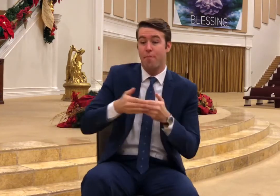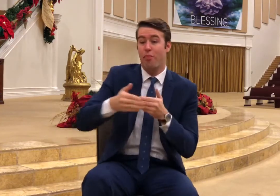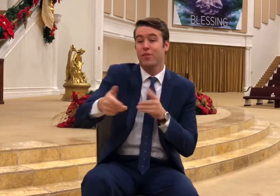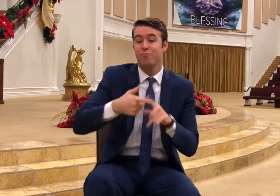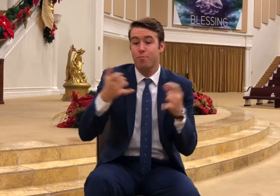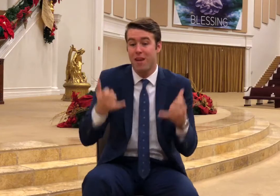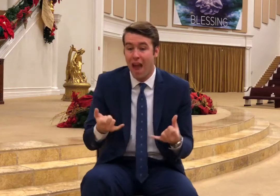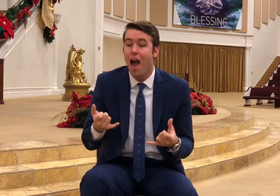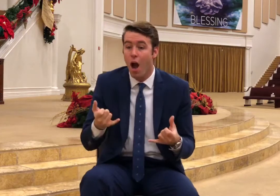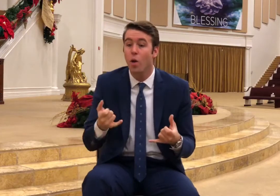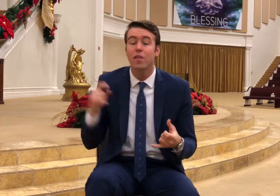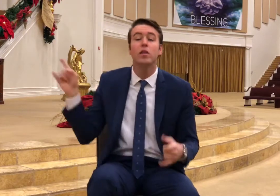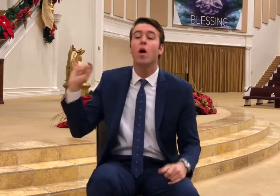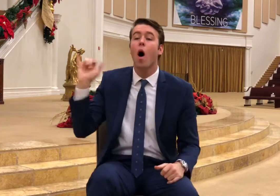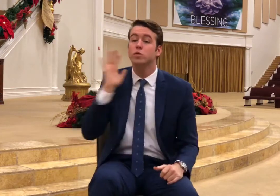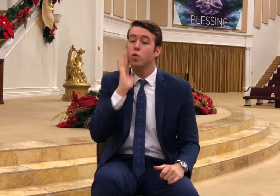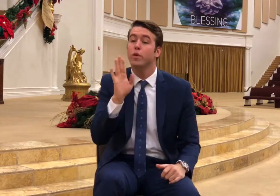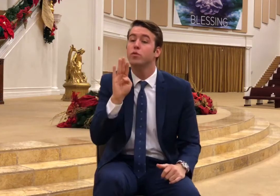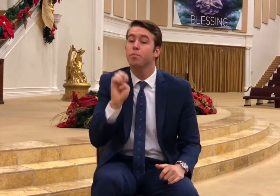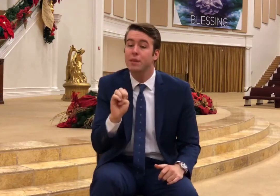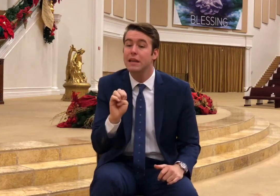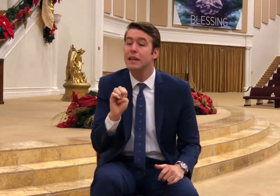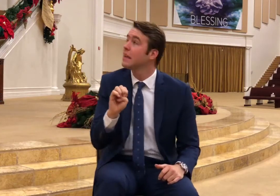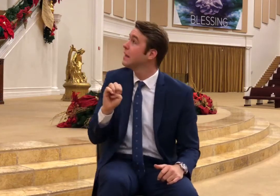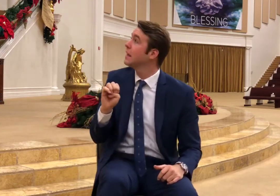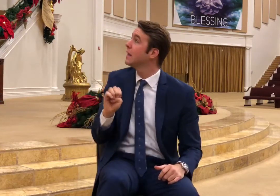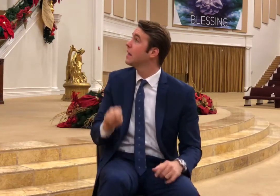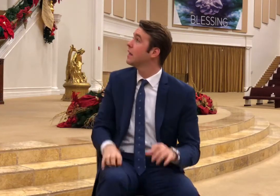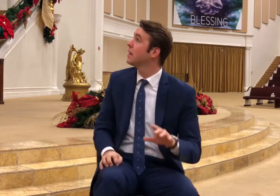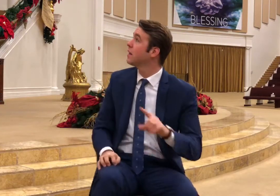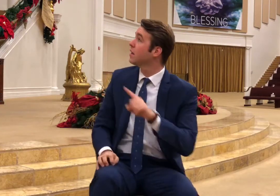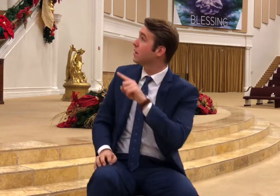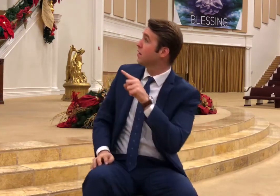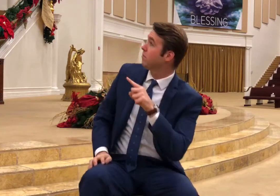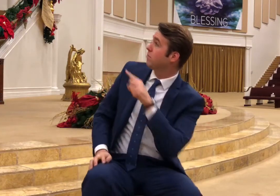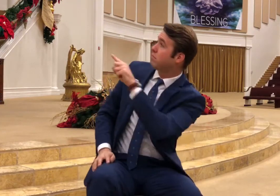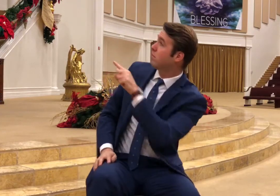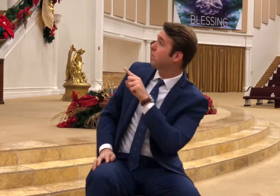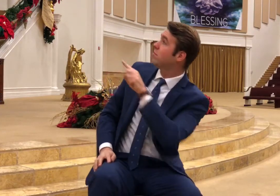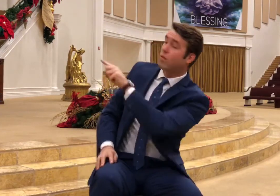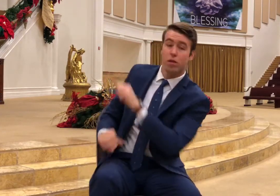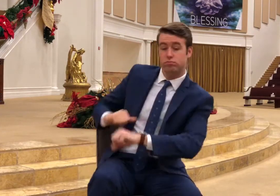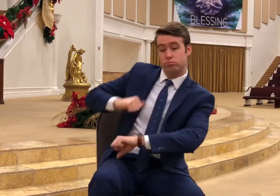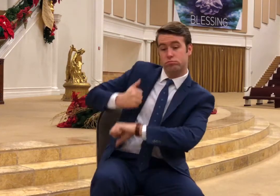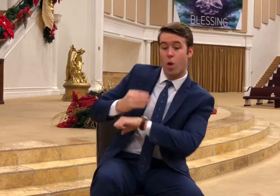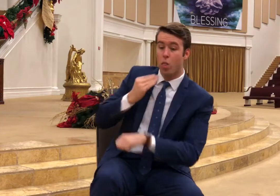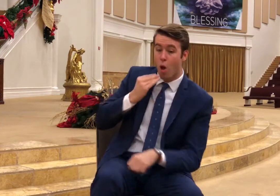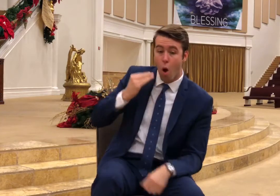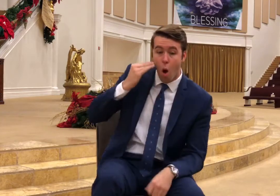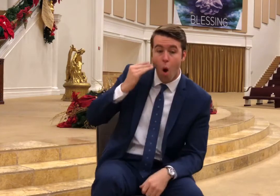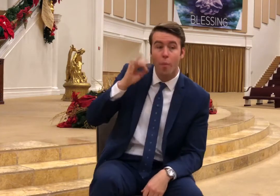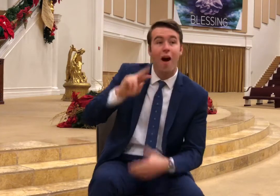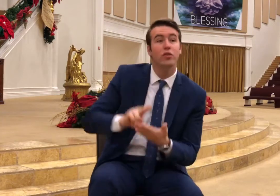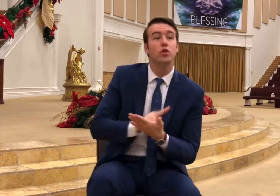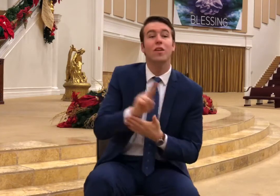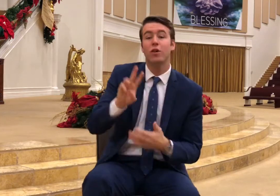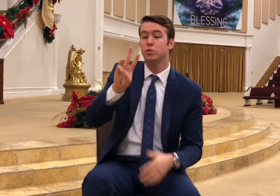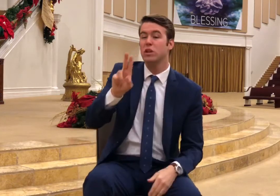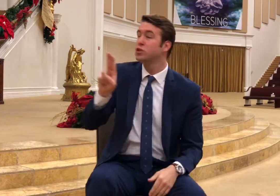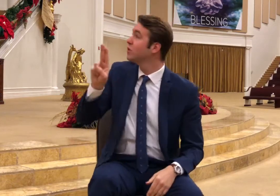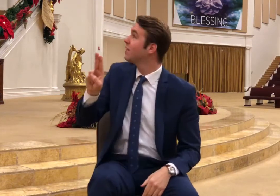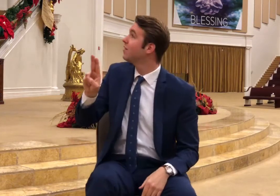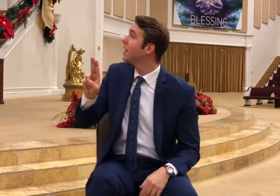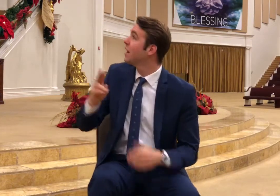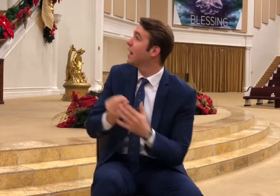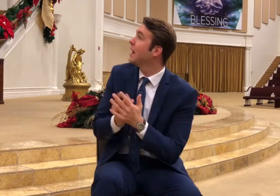now. This is also going to be over to my left, and your right is going to be the home of the university, Wilson